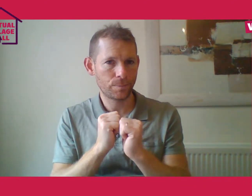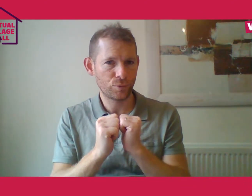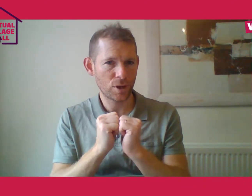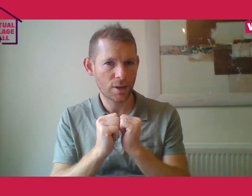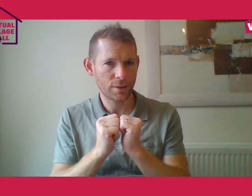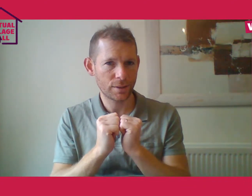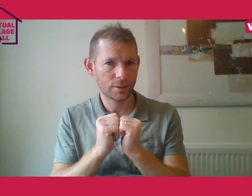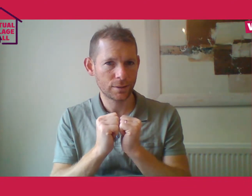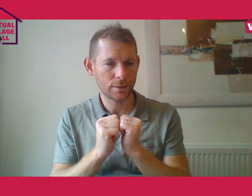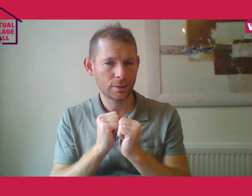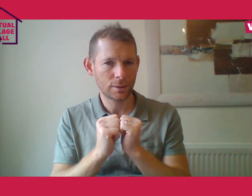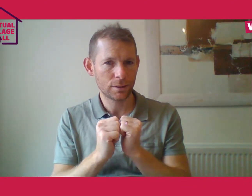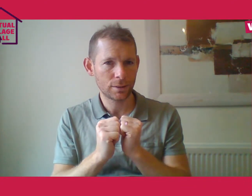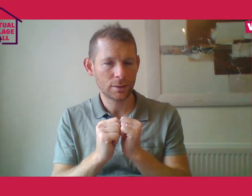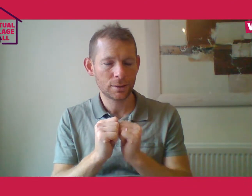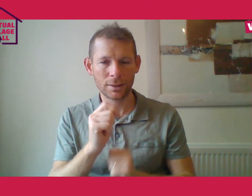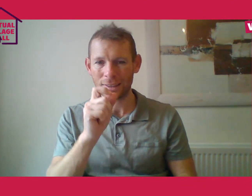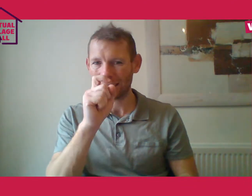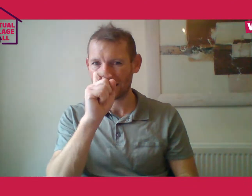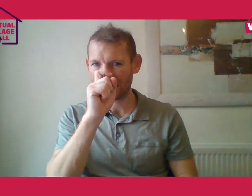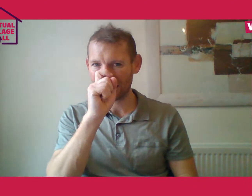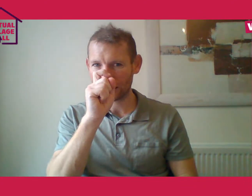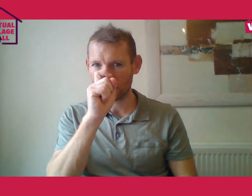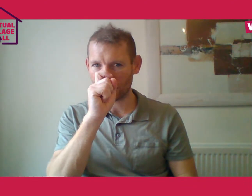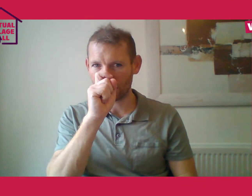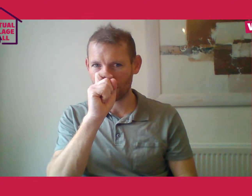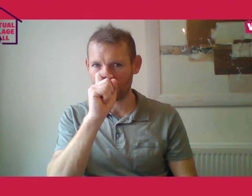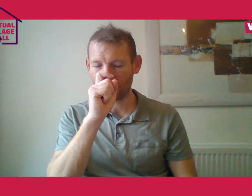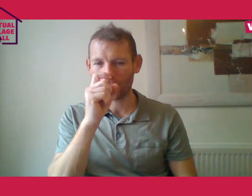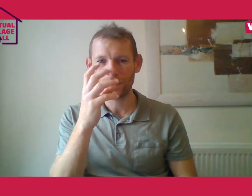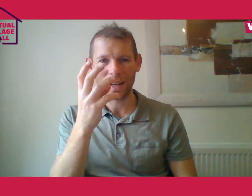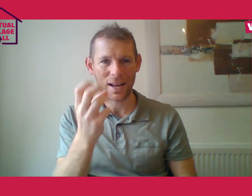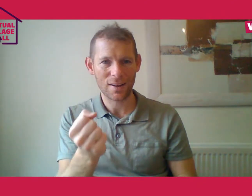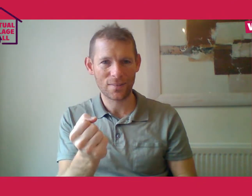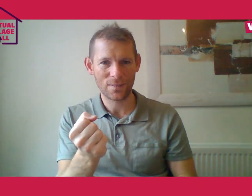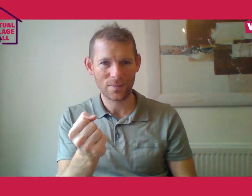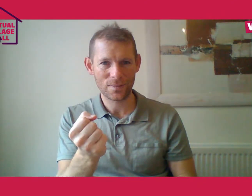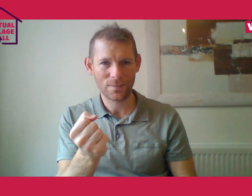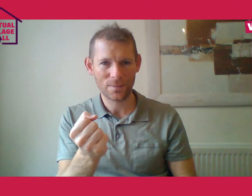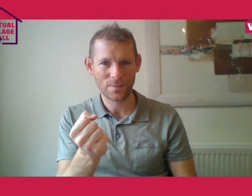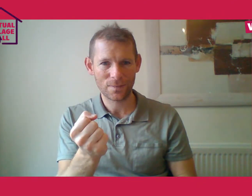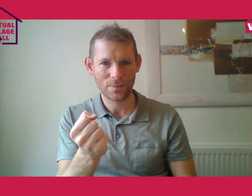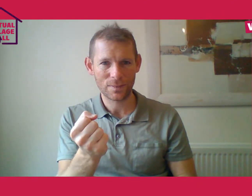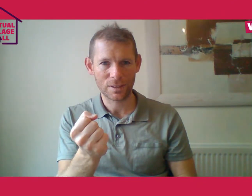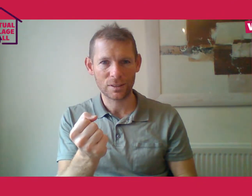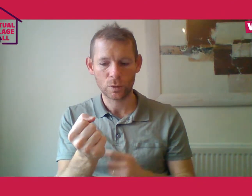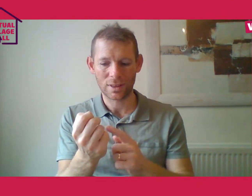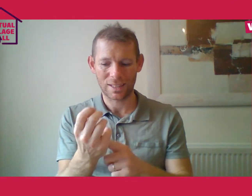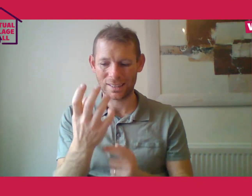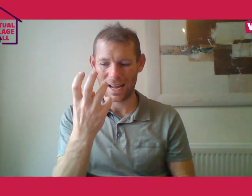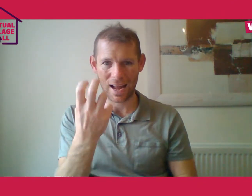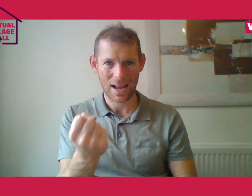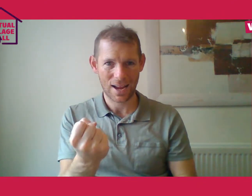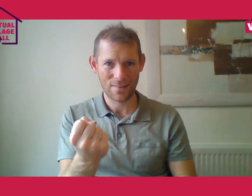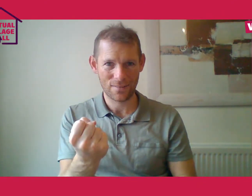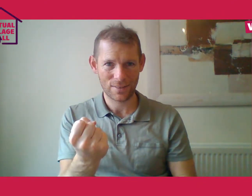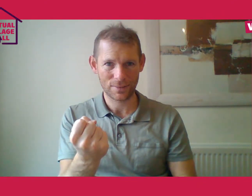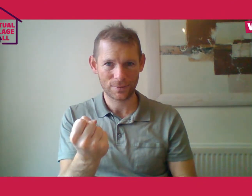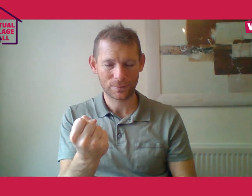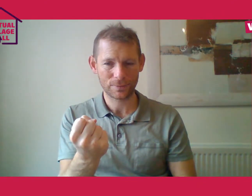You, brother, sisters, have. So have you any brothers or sisters? So that's the sign